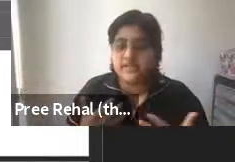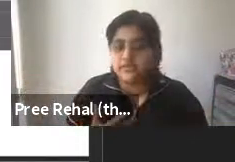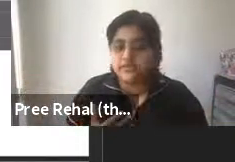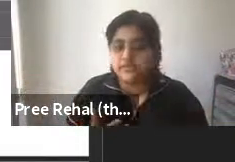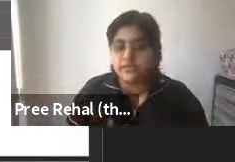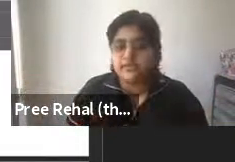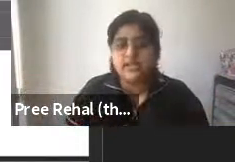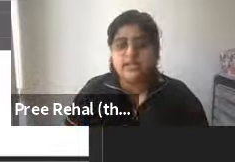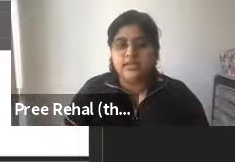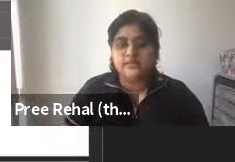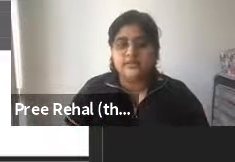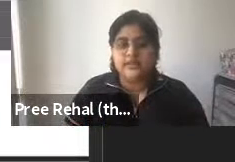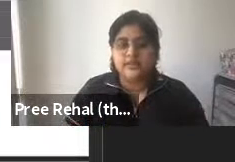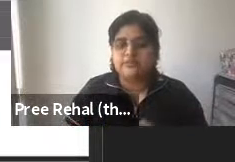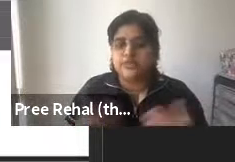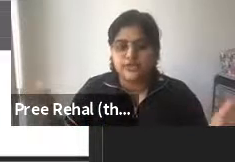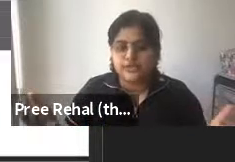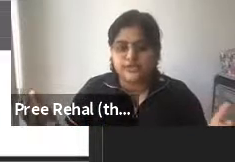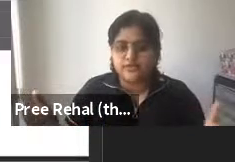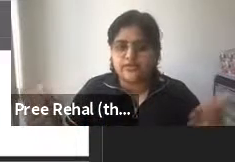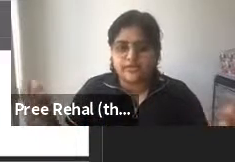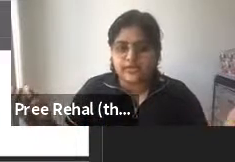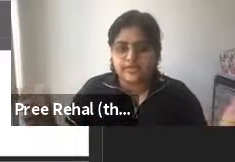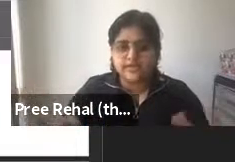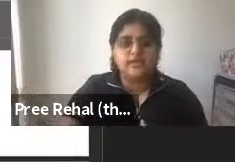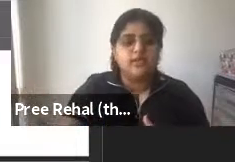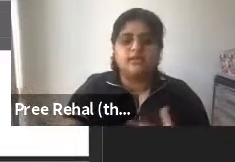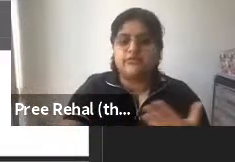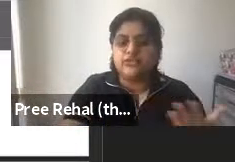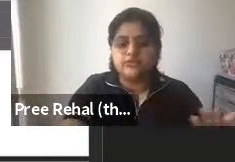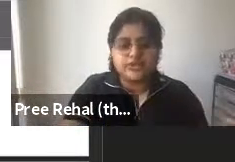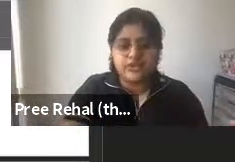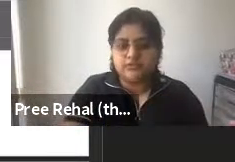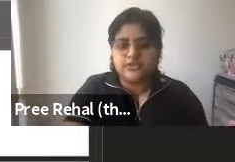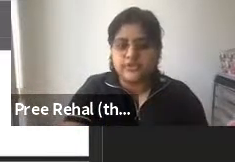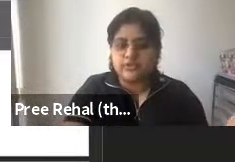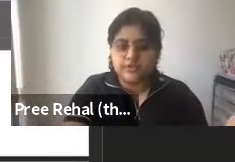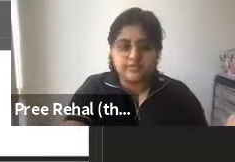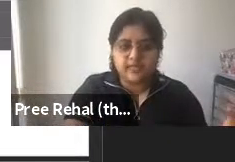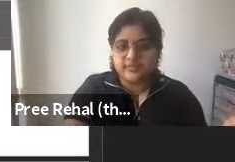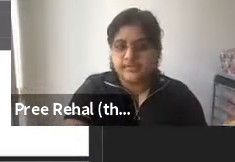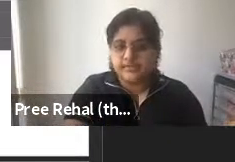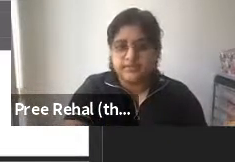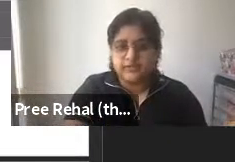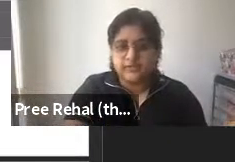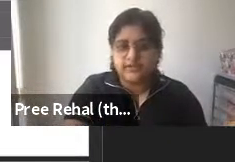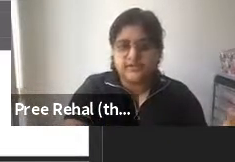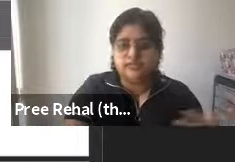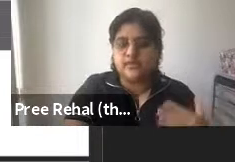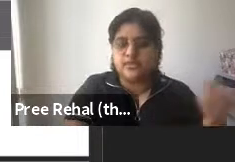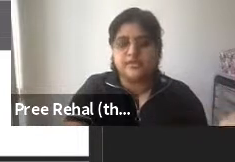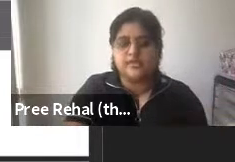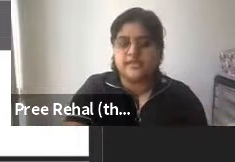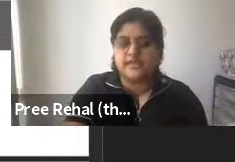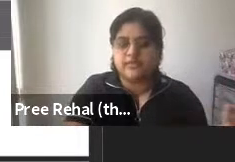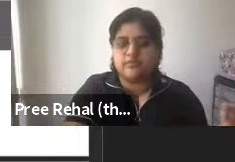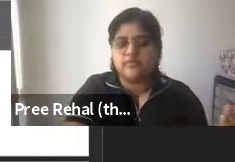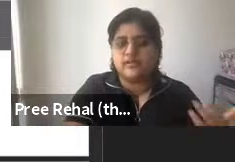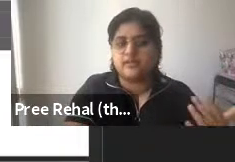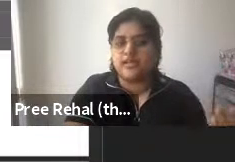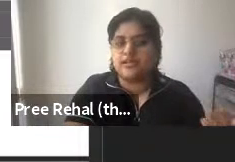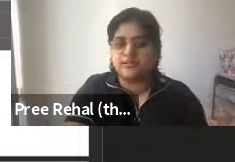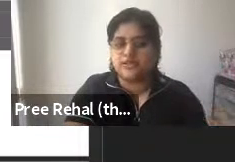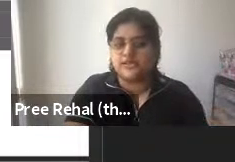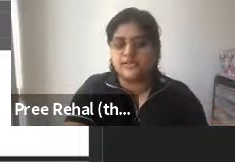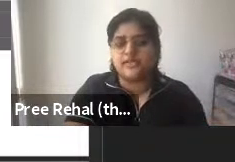something I always have to think about. And so I thought for sure, this would be a great idea, a virtual show featuring Crip, Mad, and disabled artists. And we'll be prioritizing